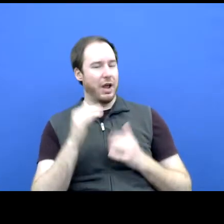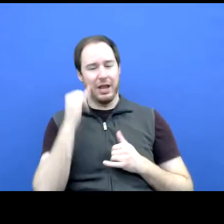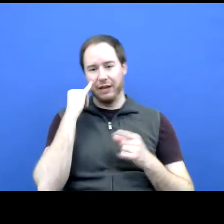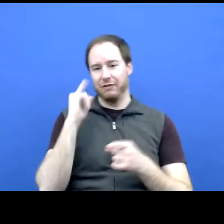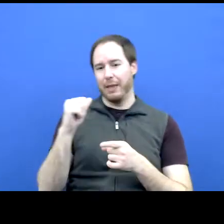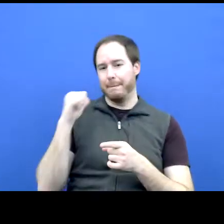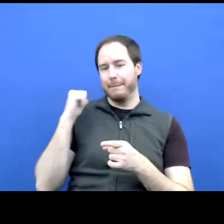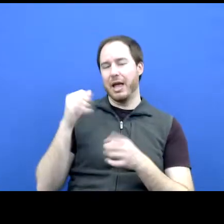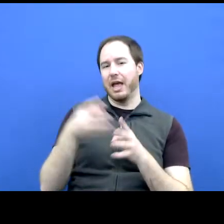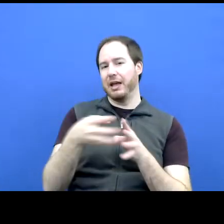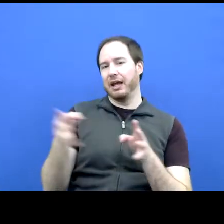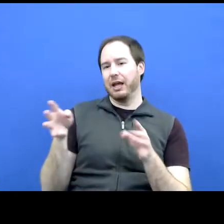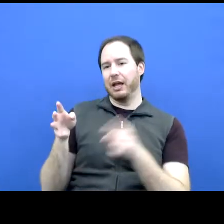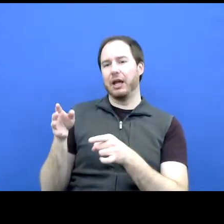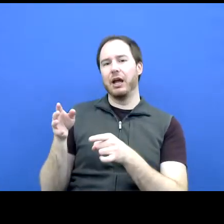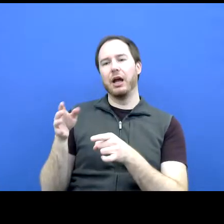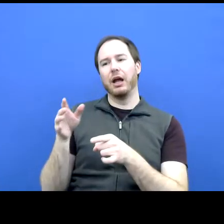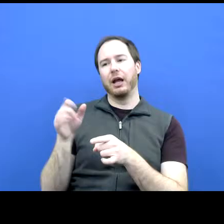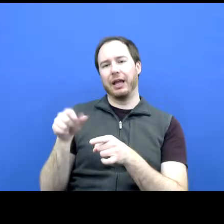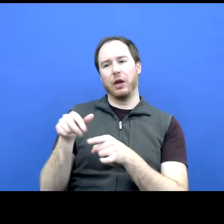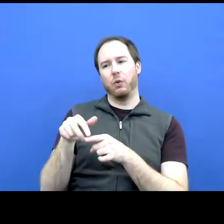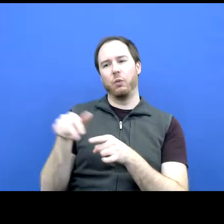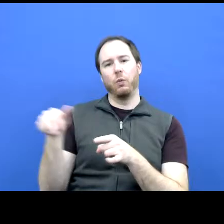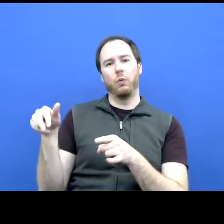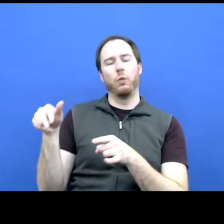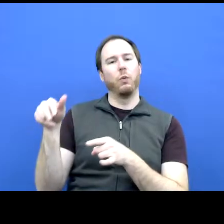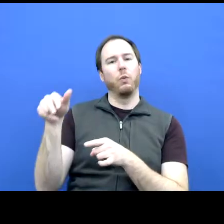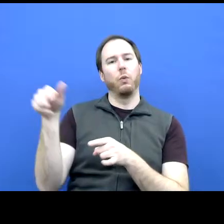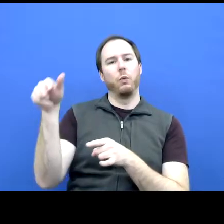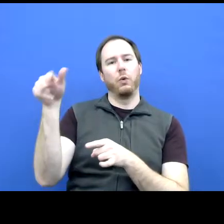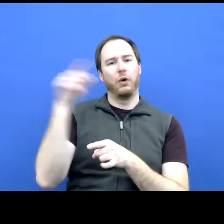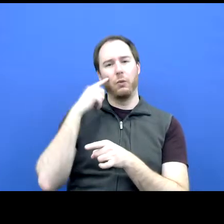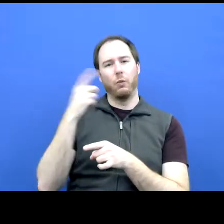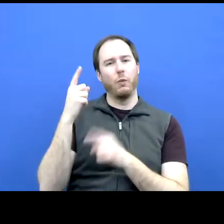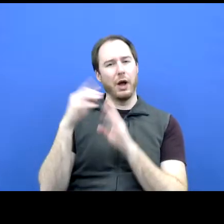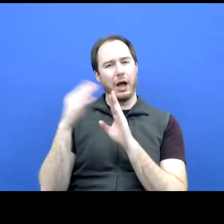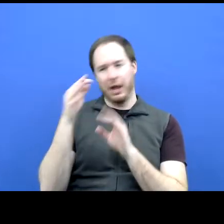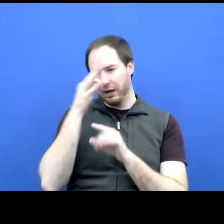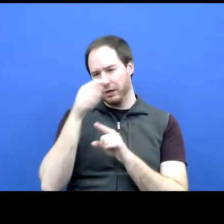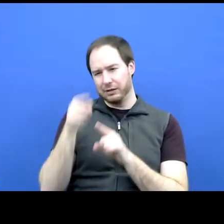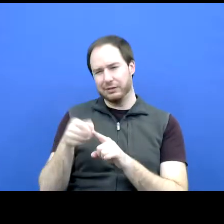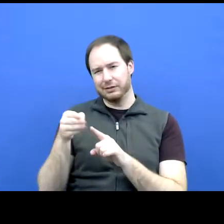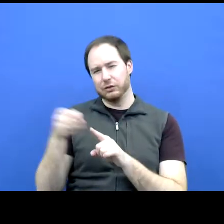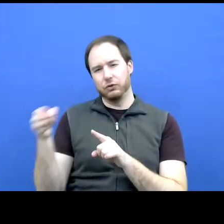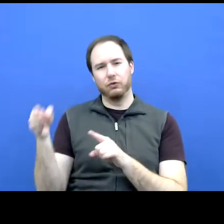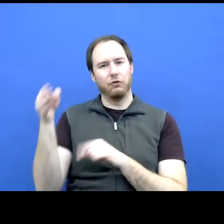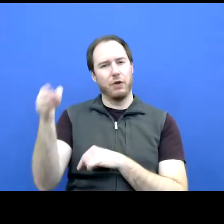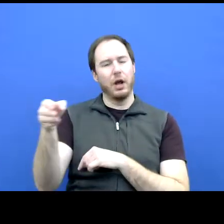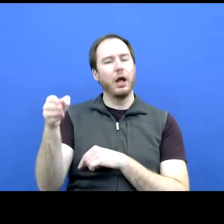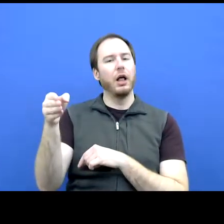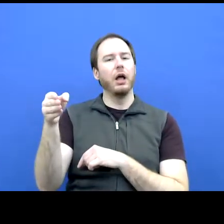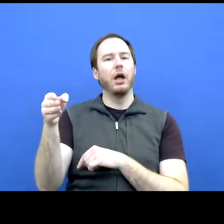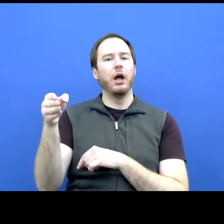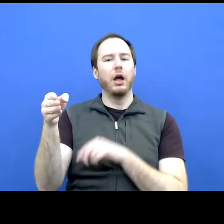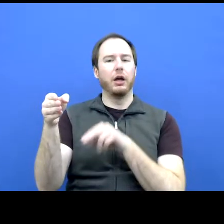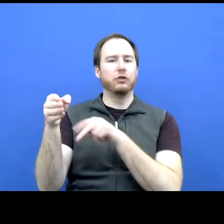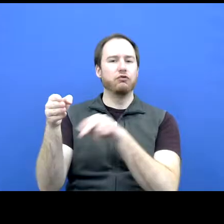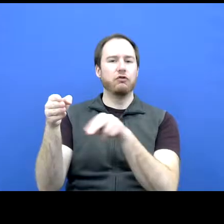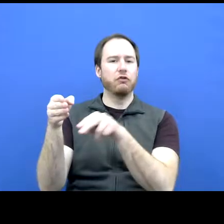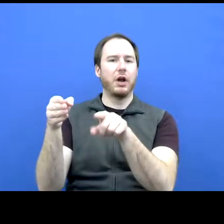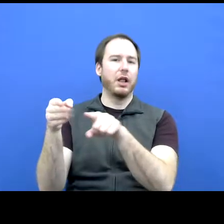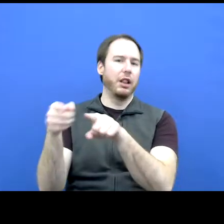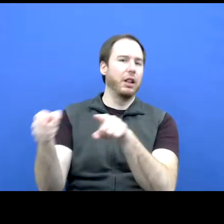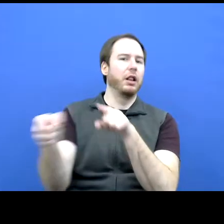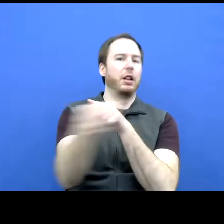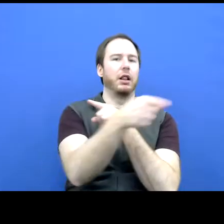back area, it's like a walk area to the back. It's like one house right there. But if Yeah. you go down like a trail, Yeah.